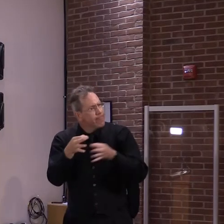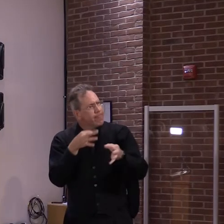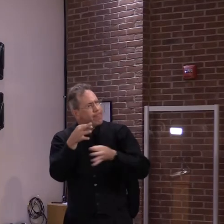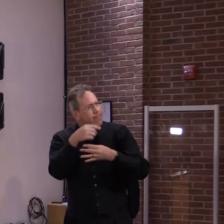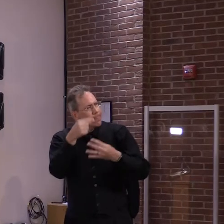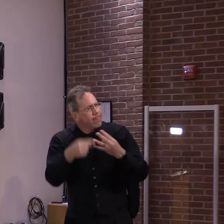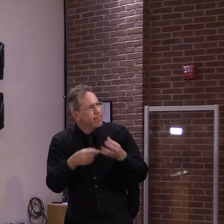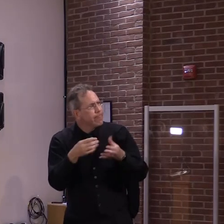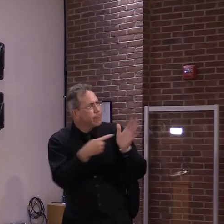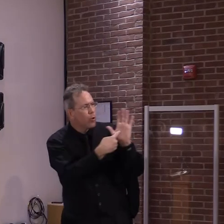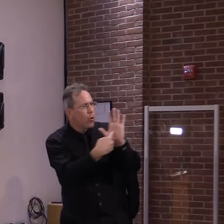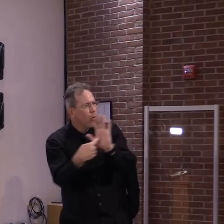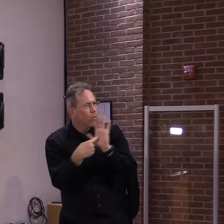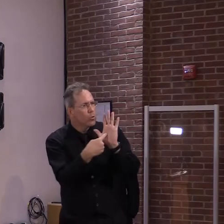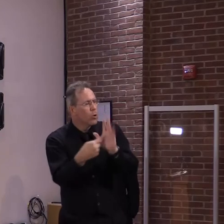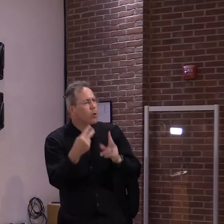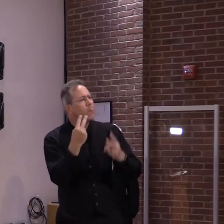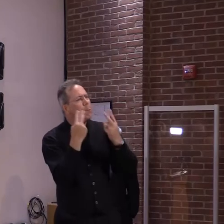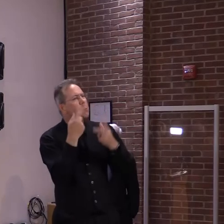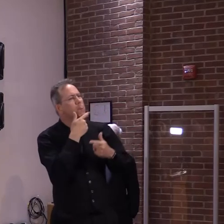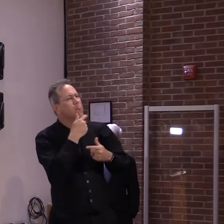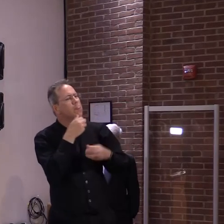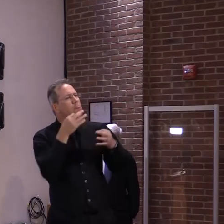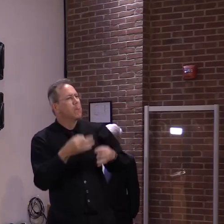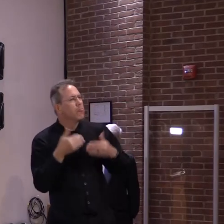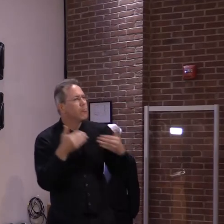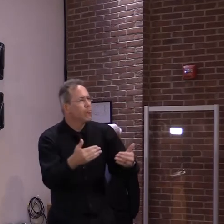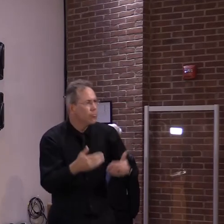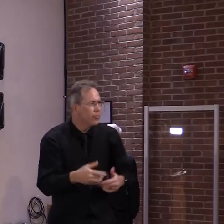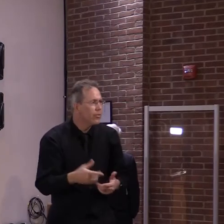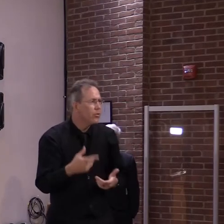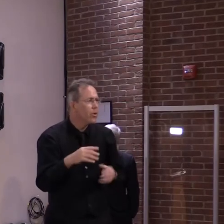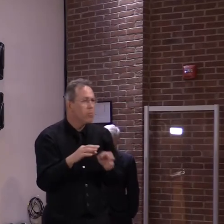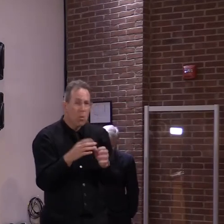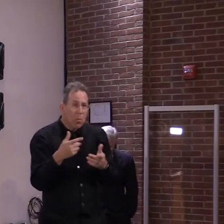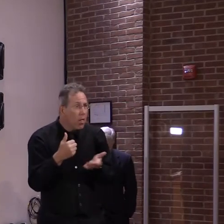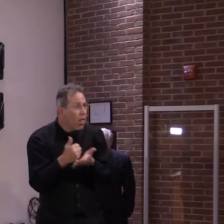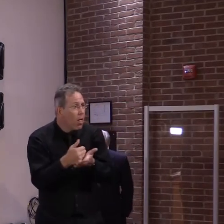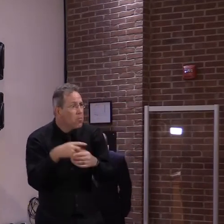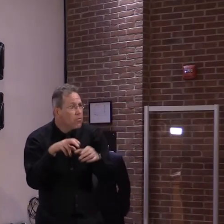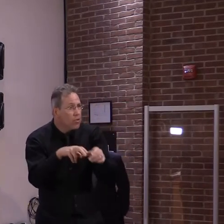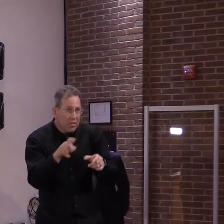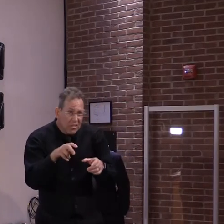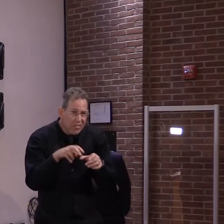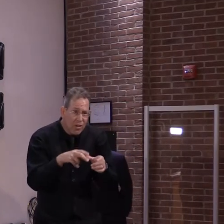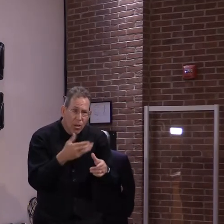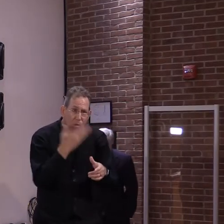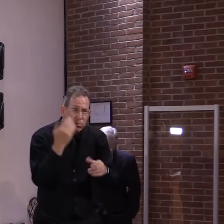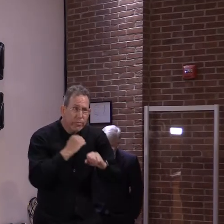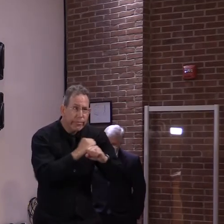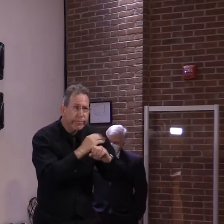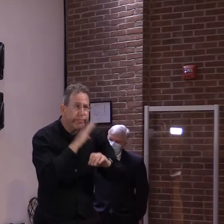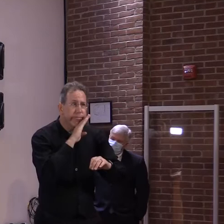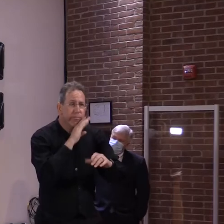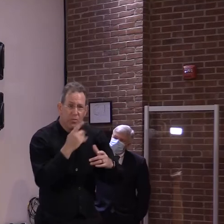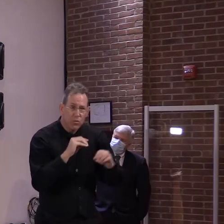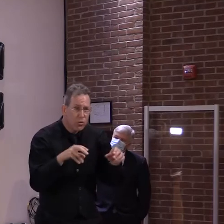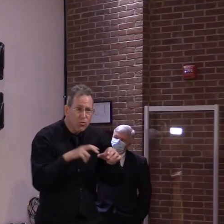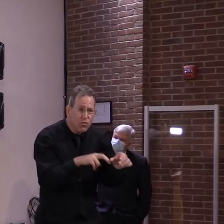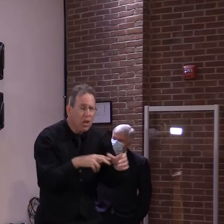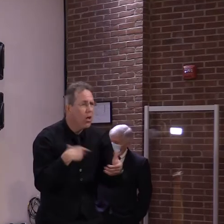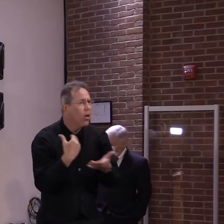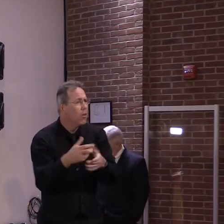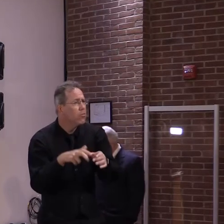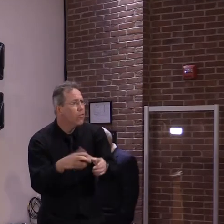need help getting to the site or watching the kids or what have you, I'm available for you. So being